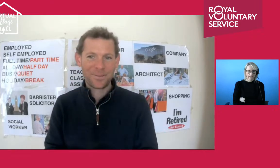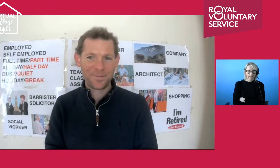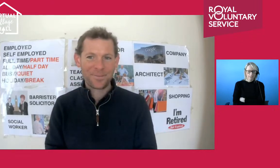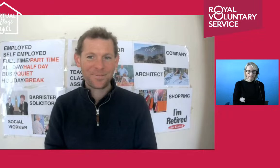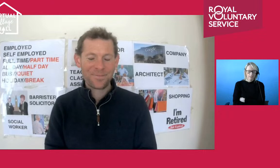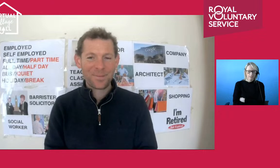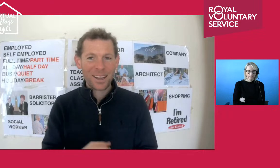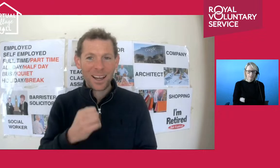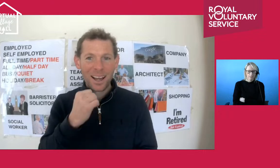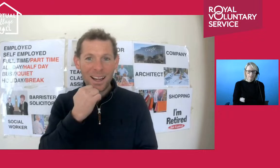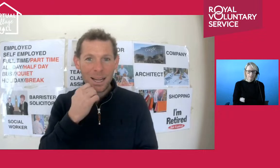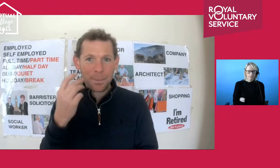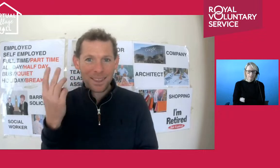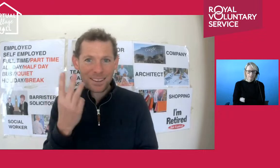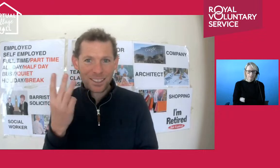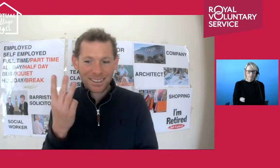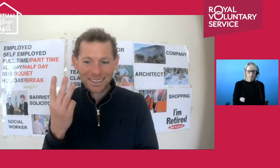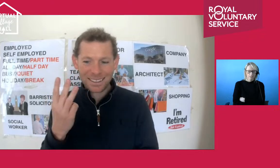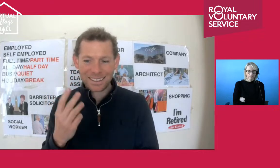company.